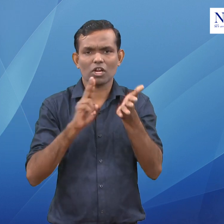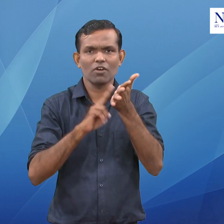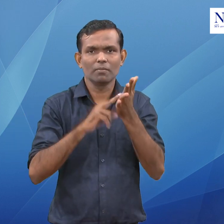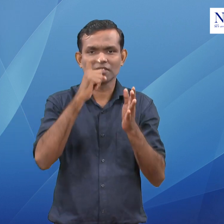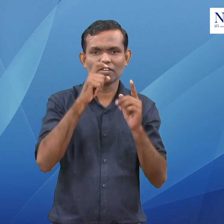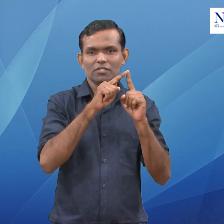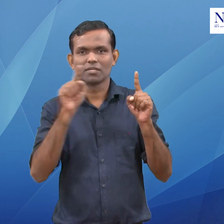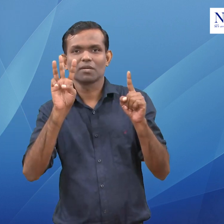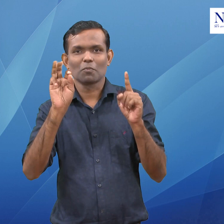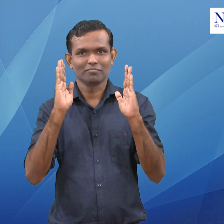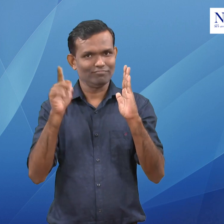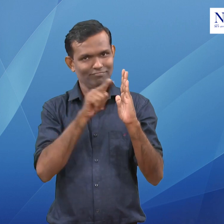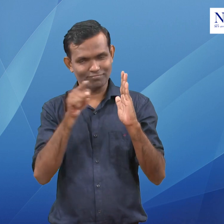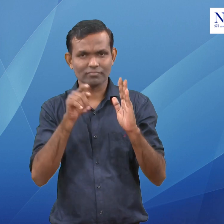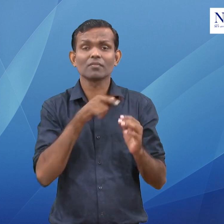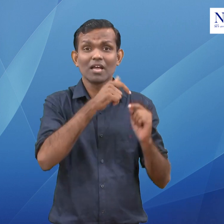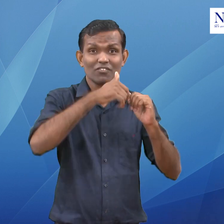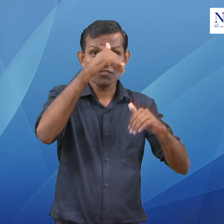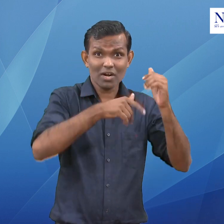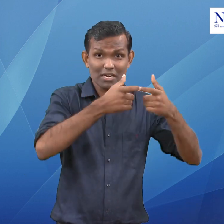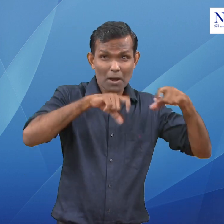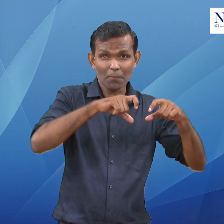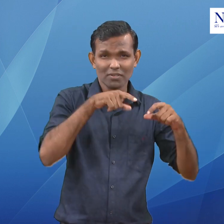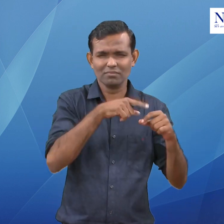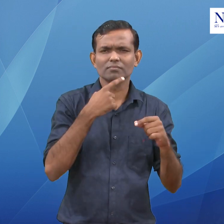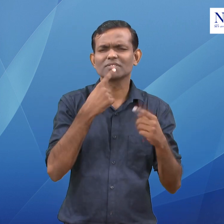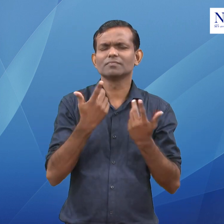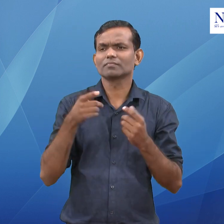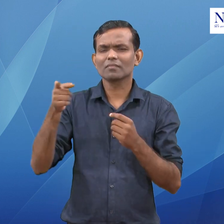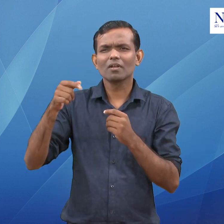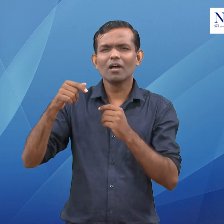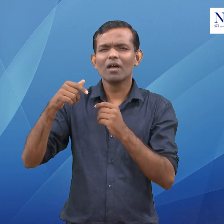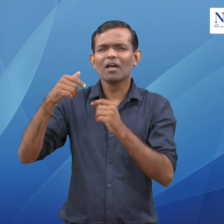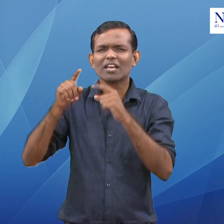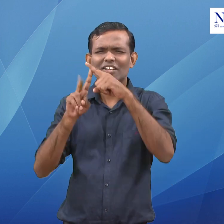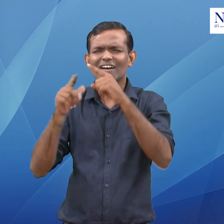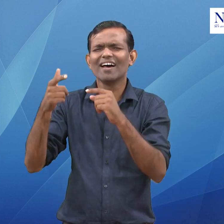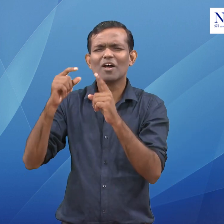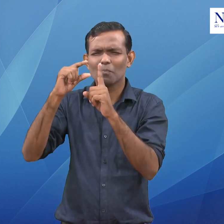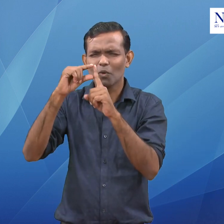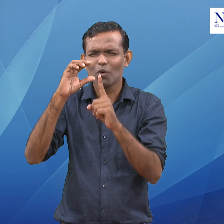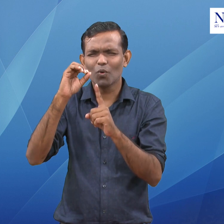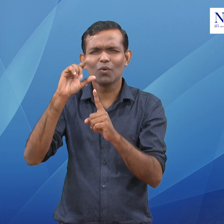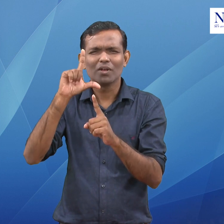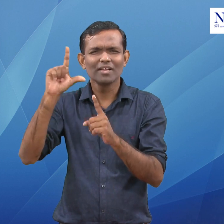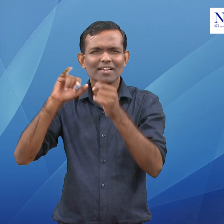place on December 3rd for all five states. Only in Chhattisgarh, the polls would be held in two phases, November 7